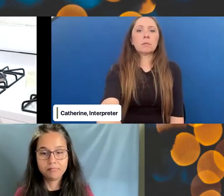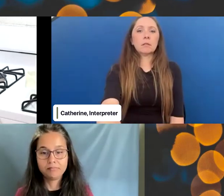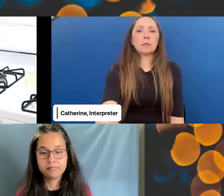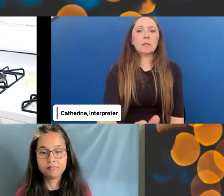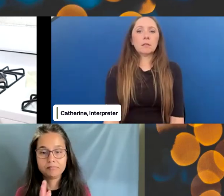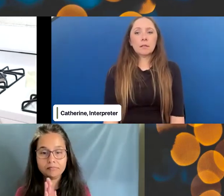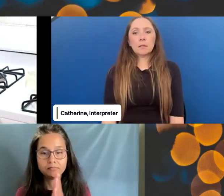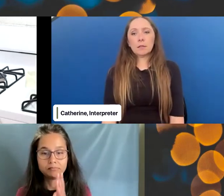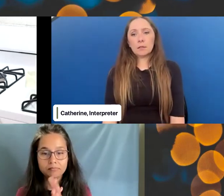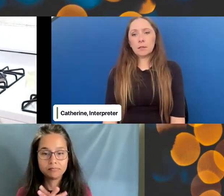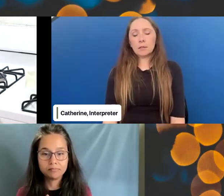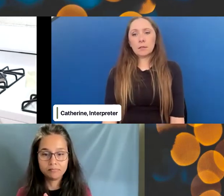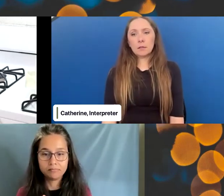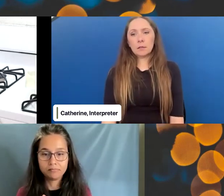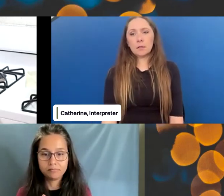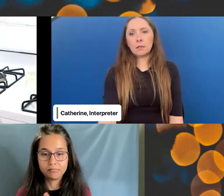Okay.